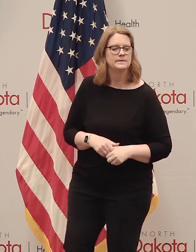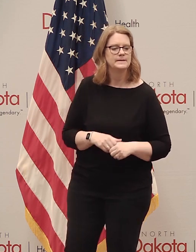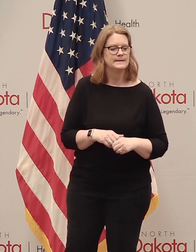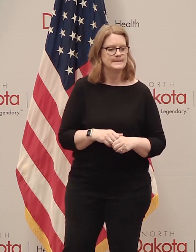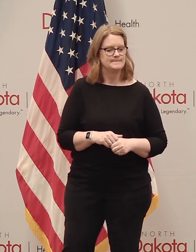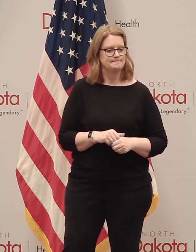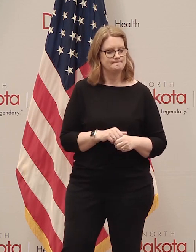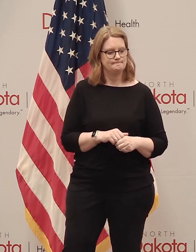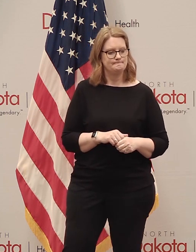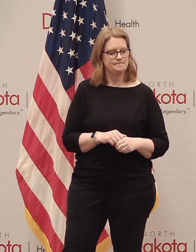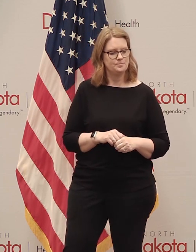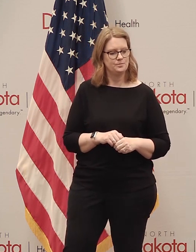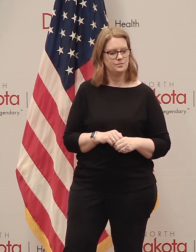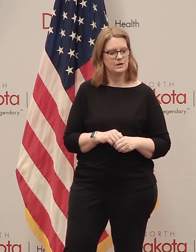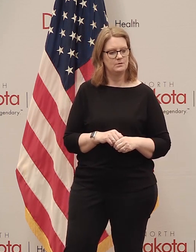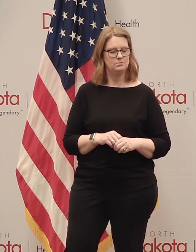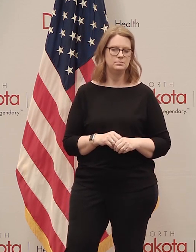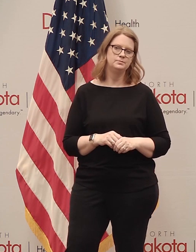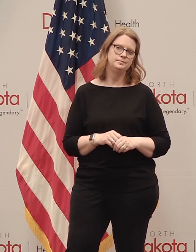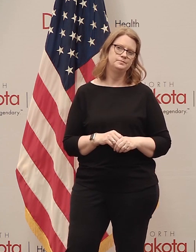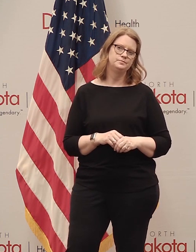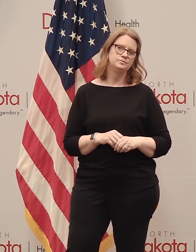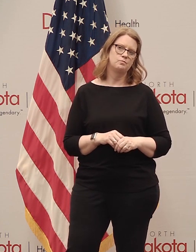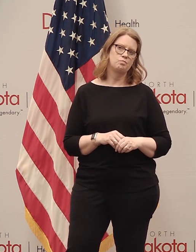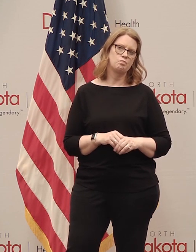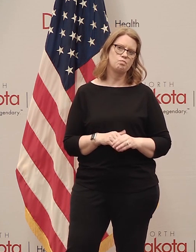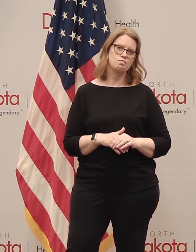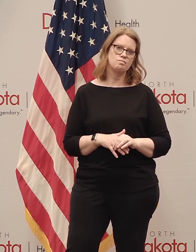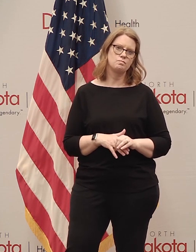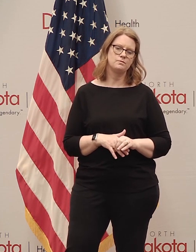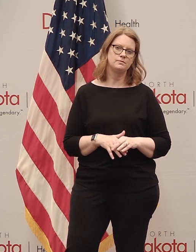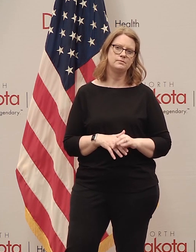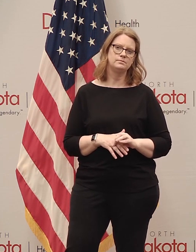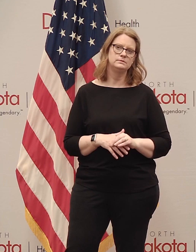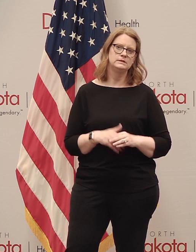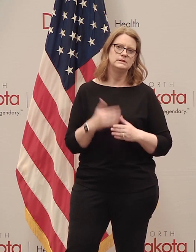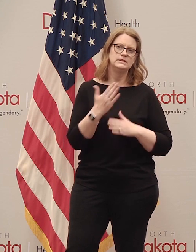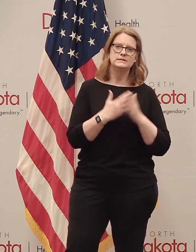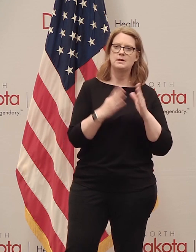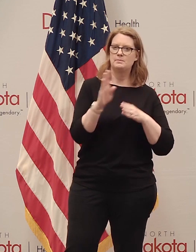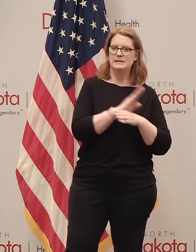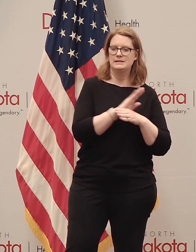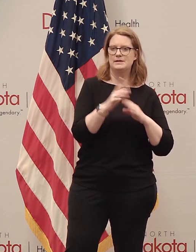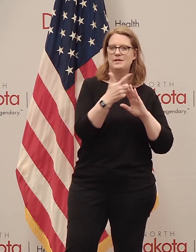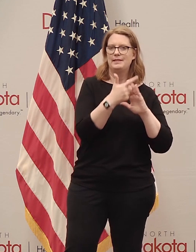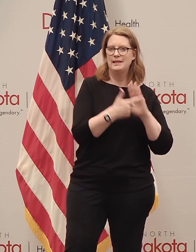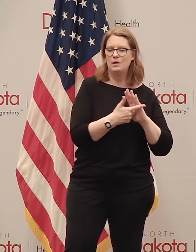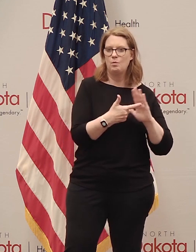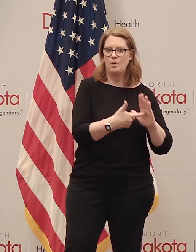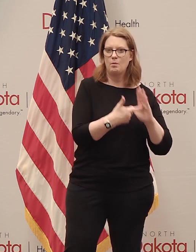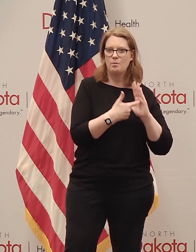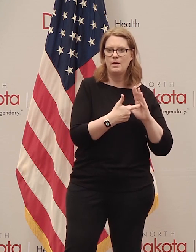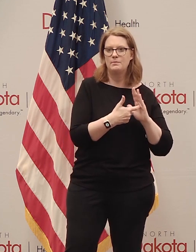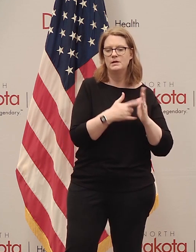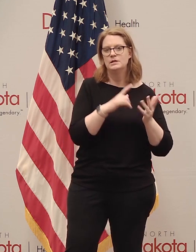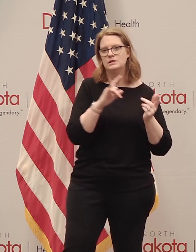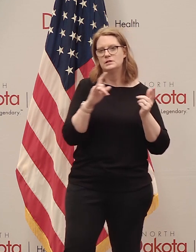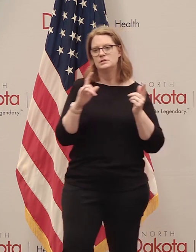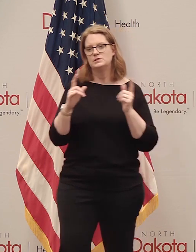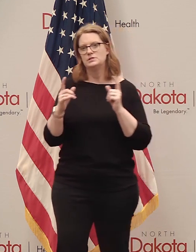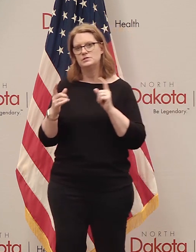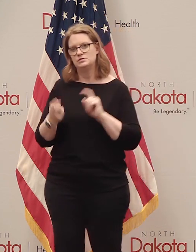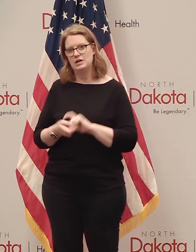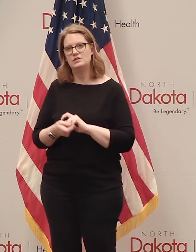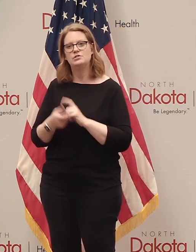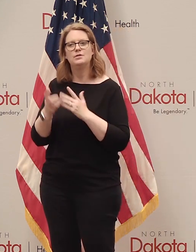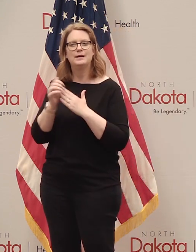we, transition from, for what some businesses would have set of legal requirements to guidance and recommendation, we